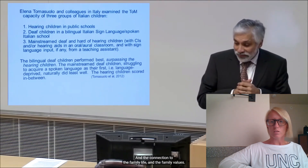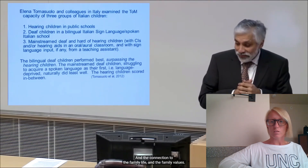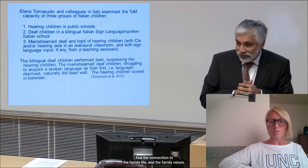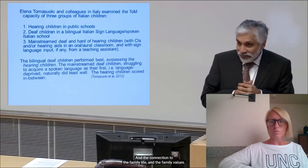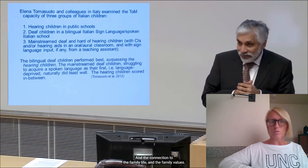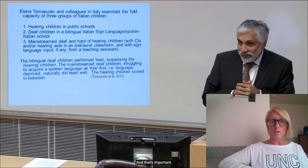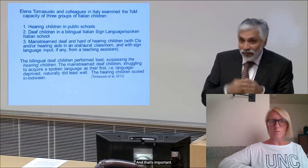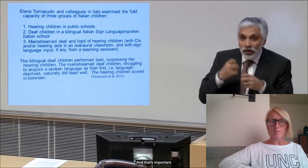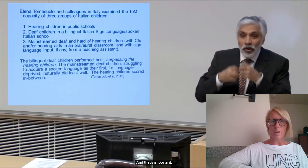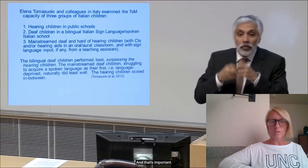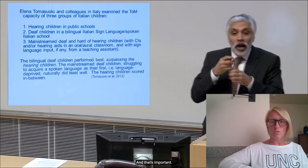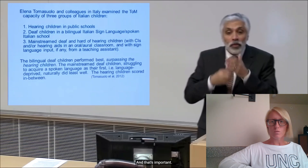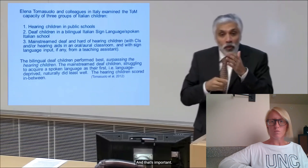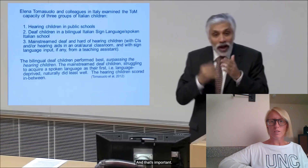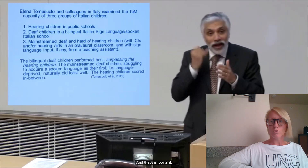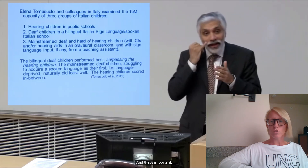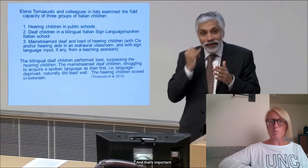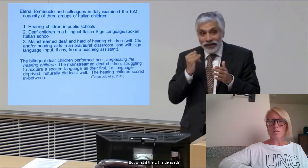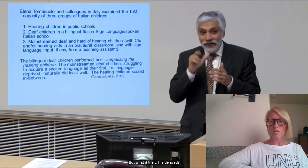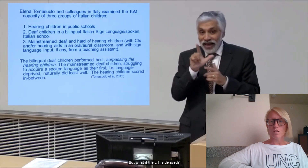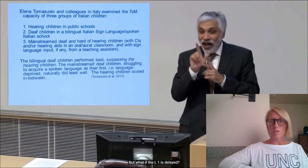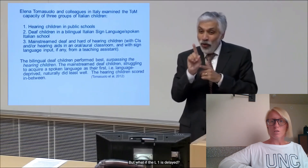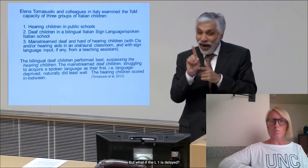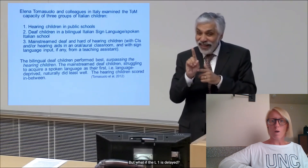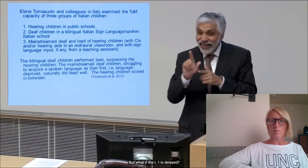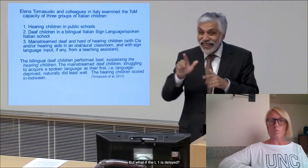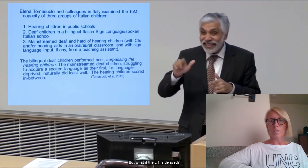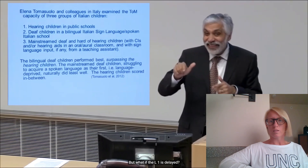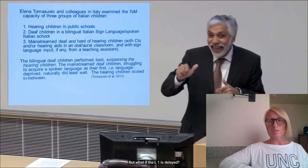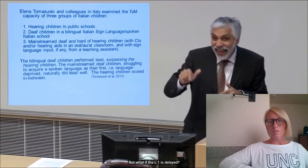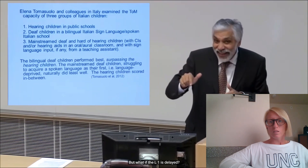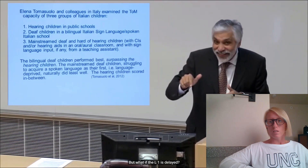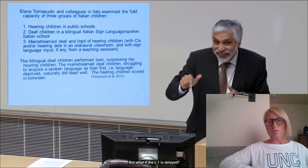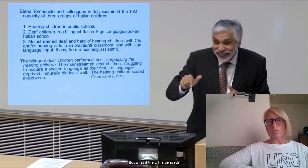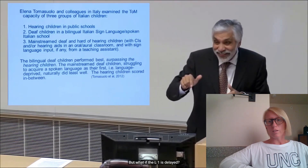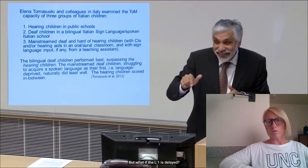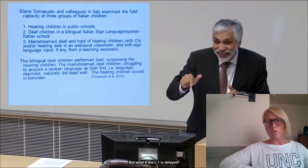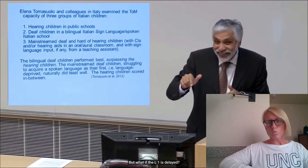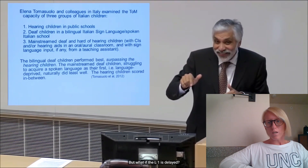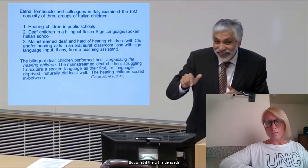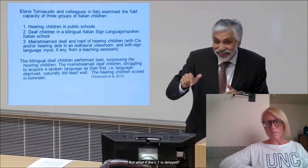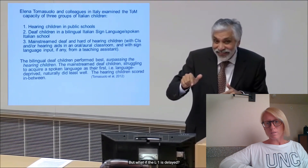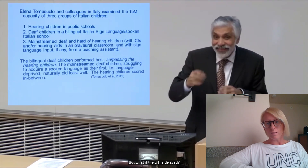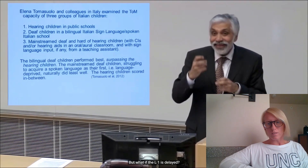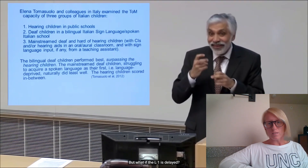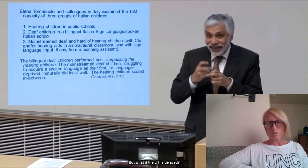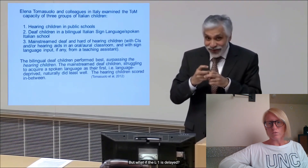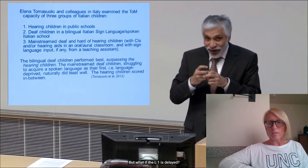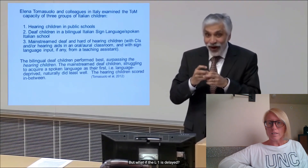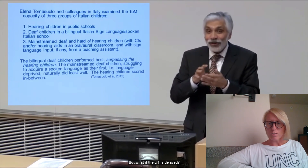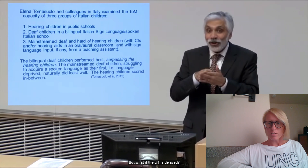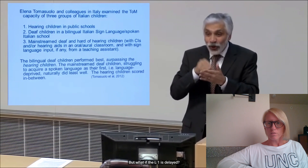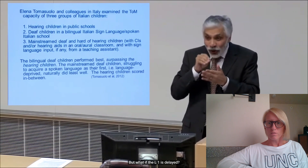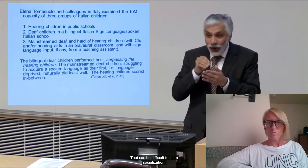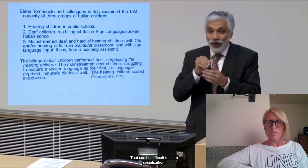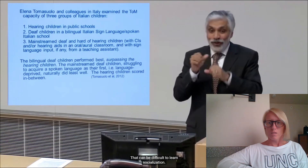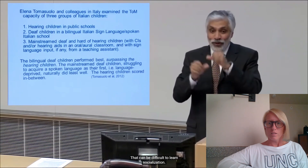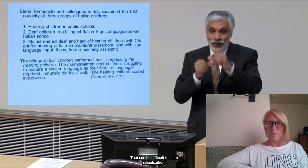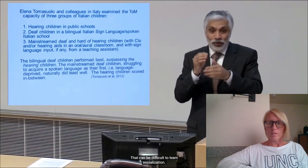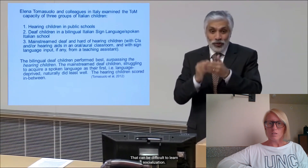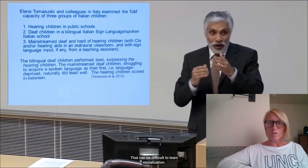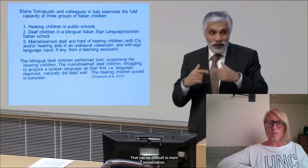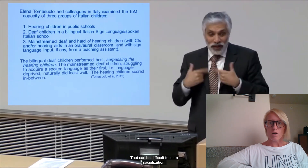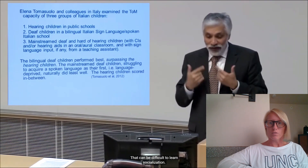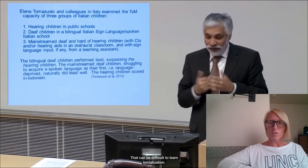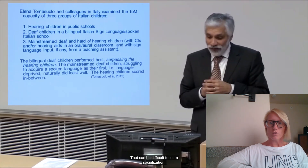family values, and that's important. The problem But what if the L1 is delayed? later That can be Very hard